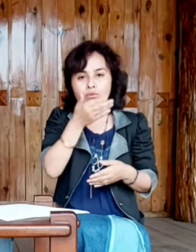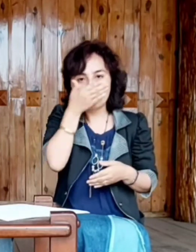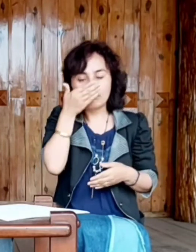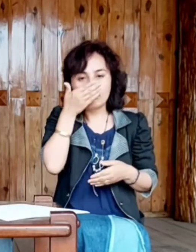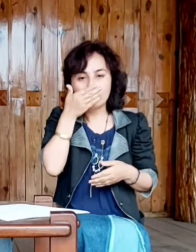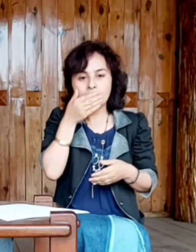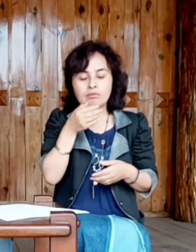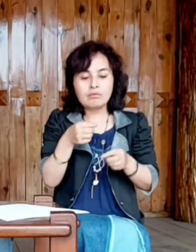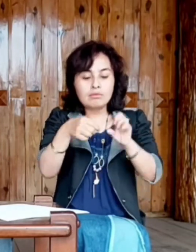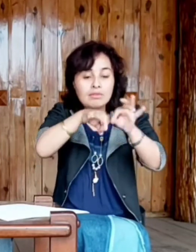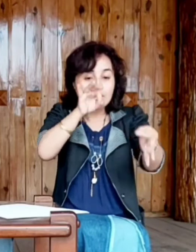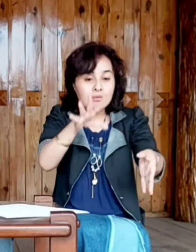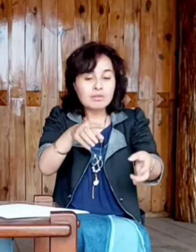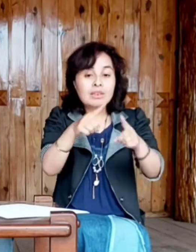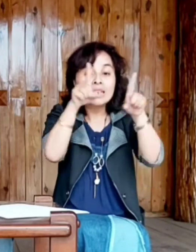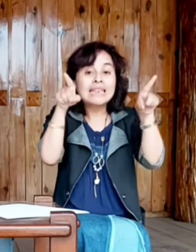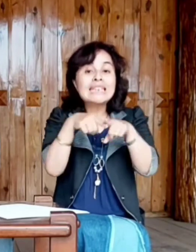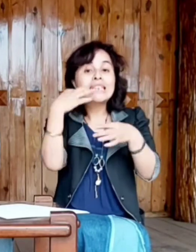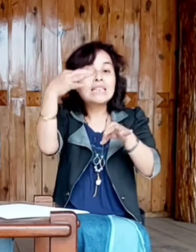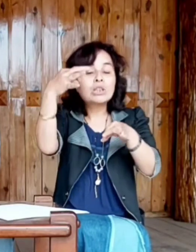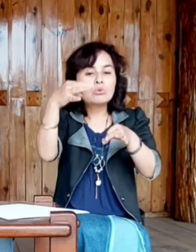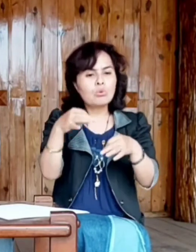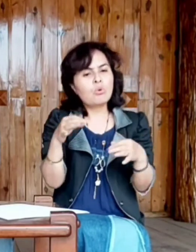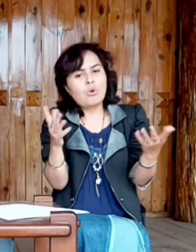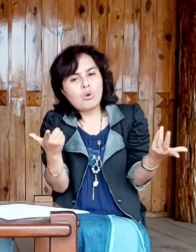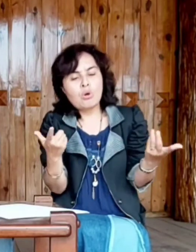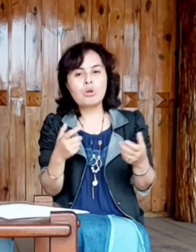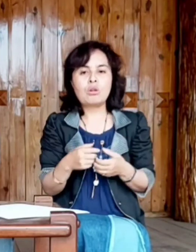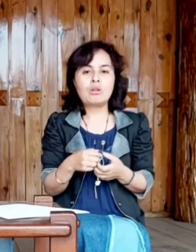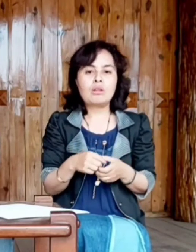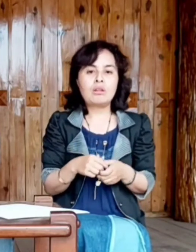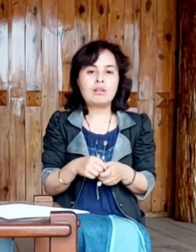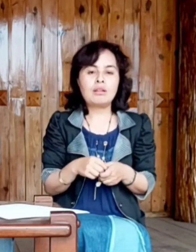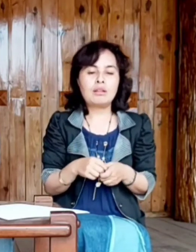with disposable tissue or